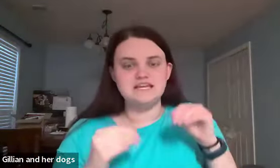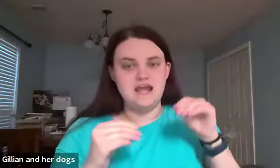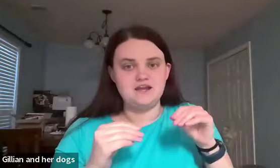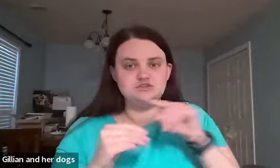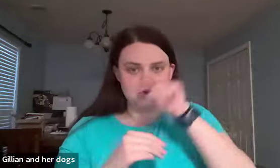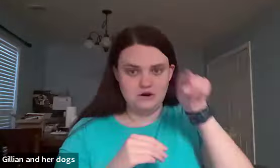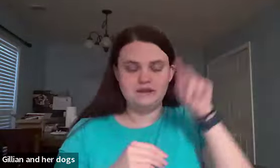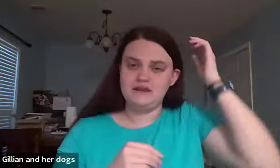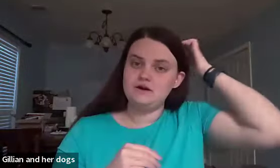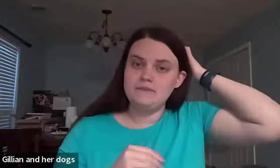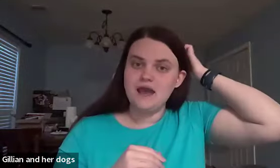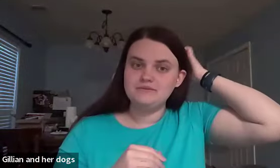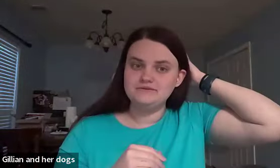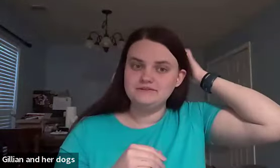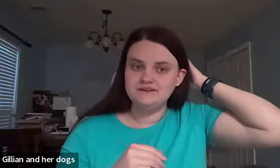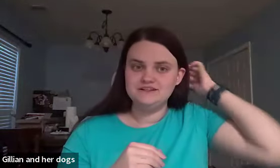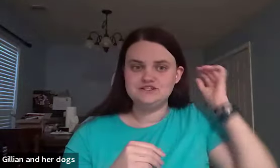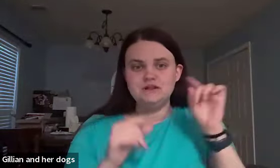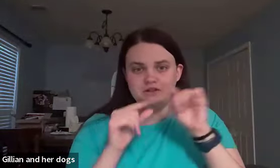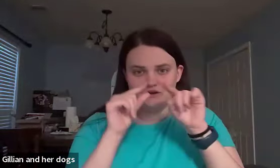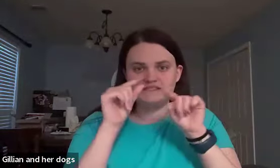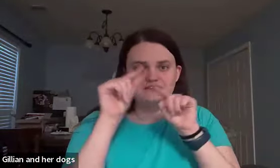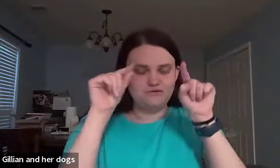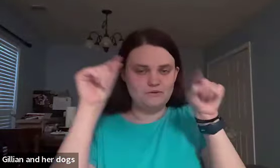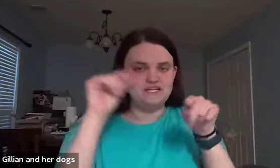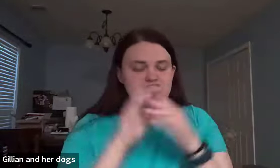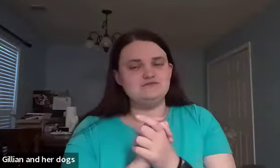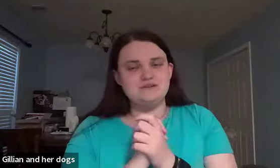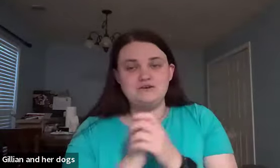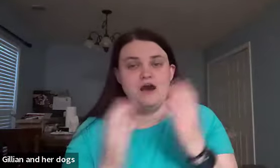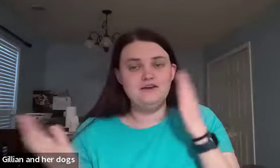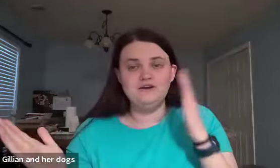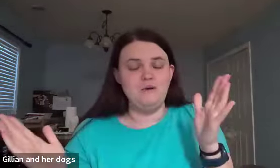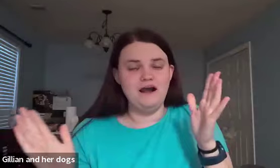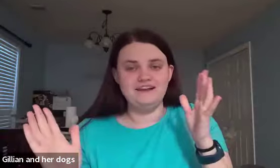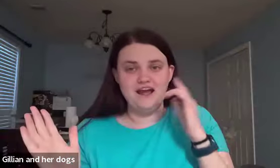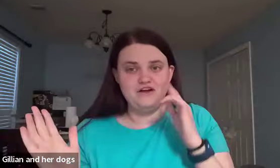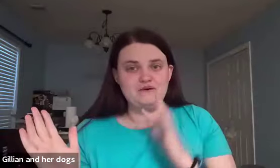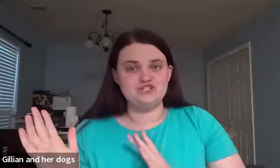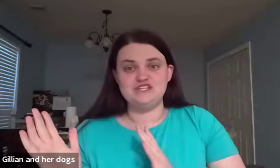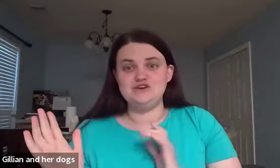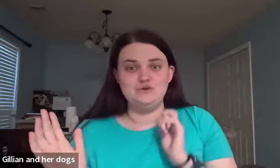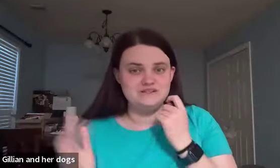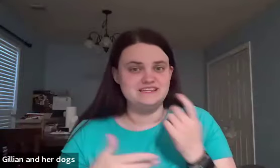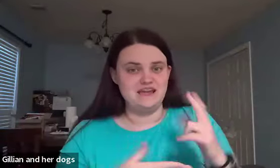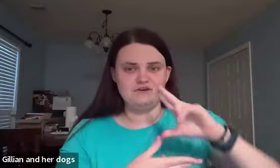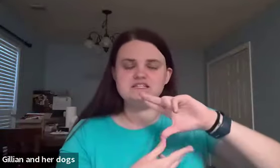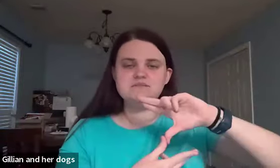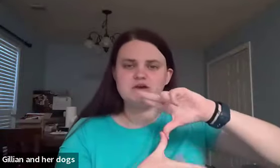like an actual hurricane on a map. So it looks like the formation. It's really cool. I don't know why. Like I thought that was just the coolest thing ever. Because I remember